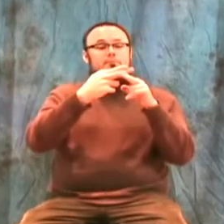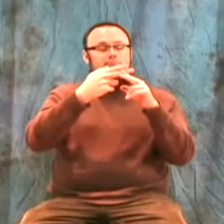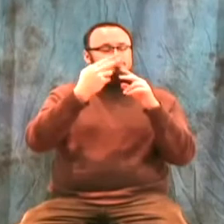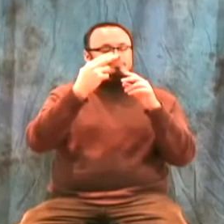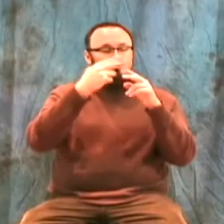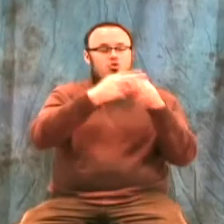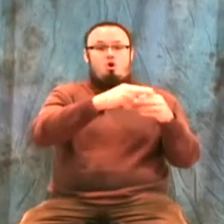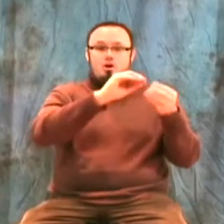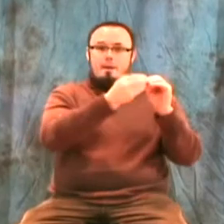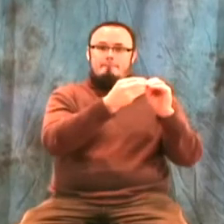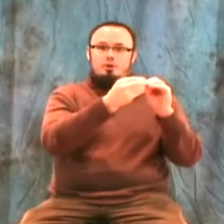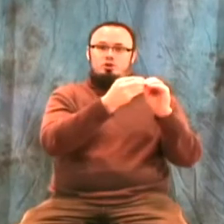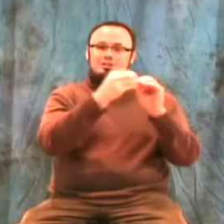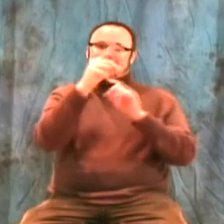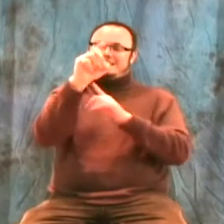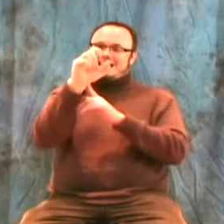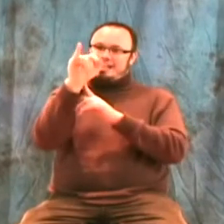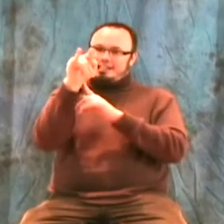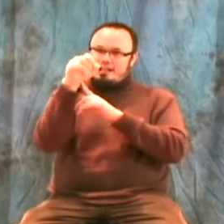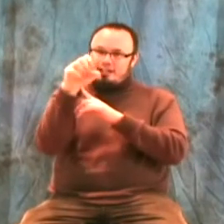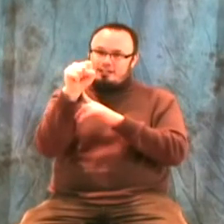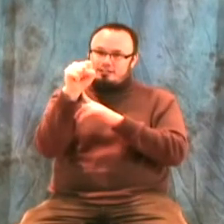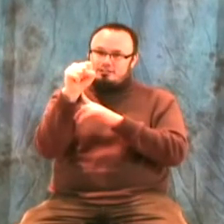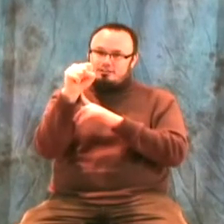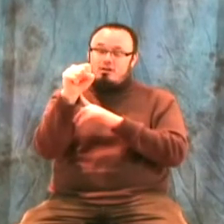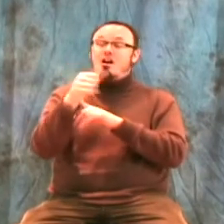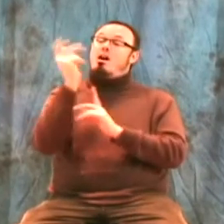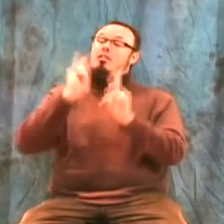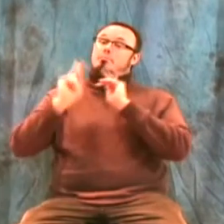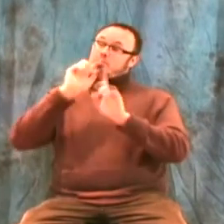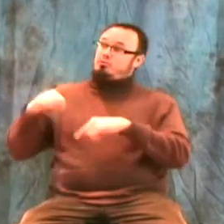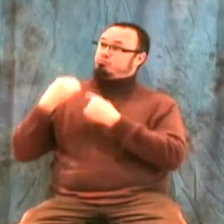throughout history saw that God made numbers.